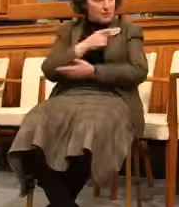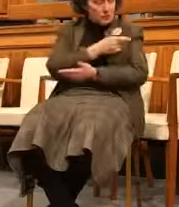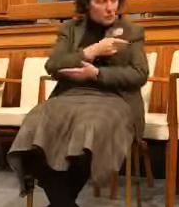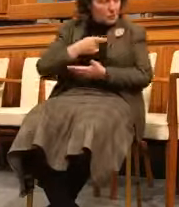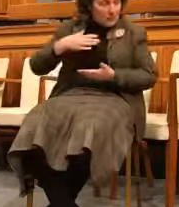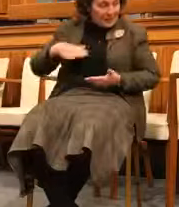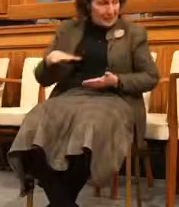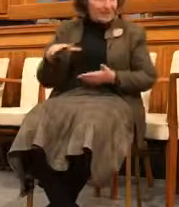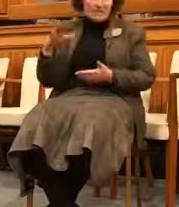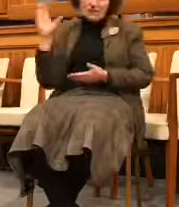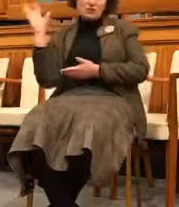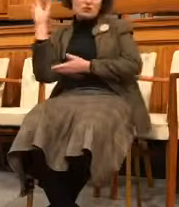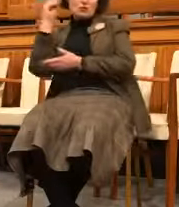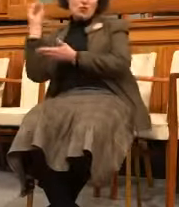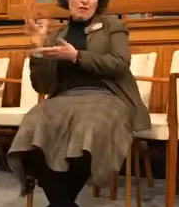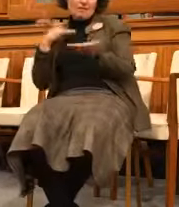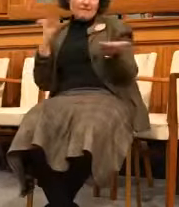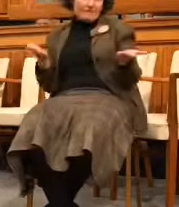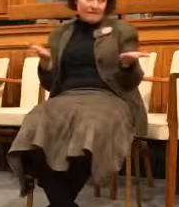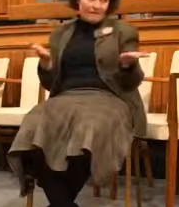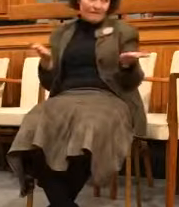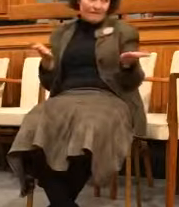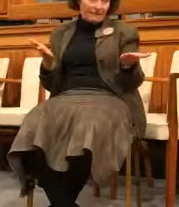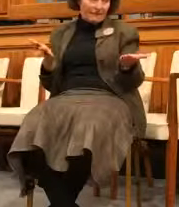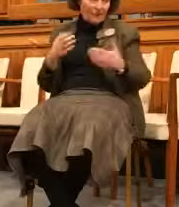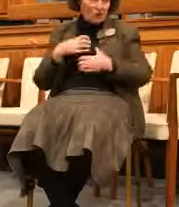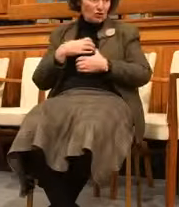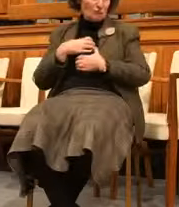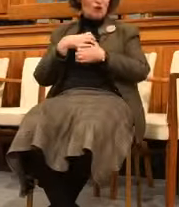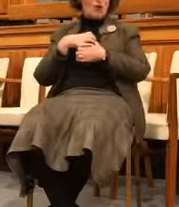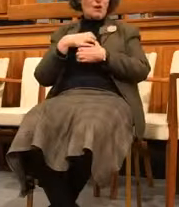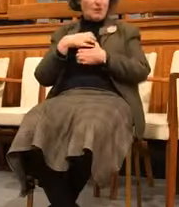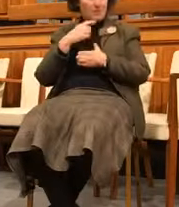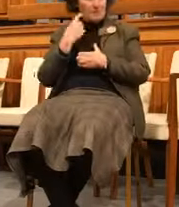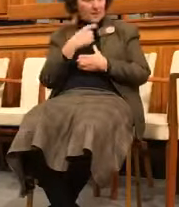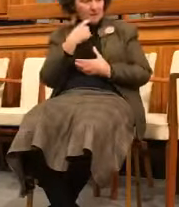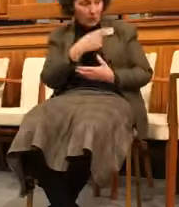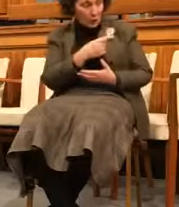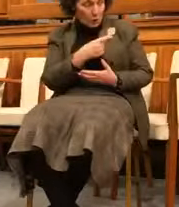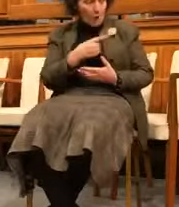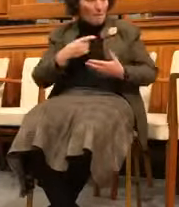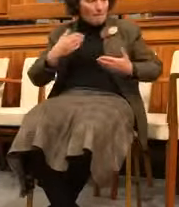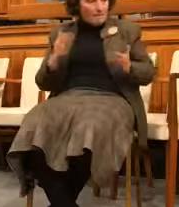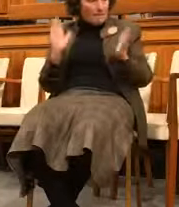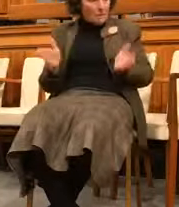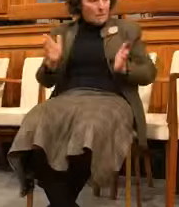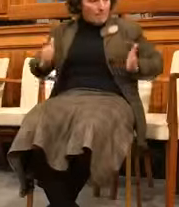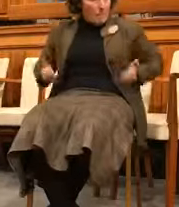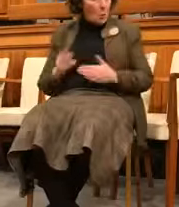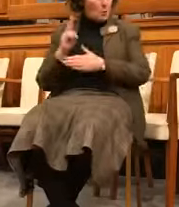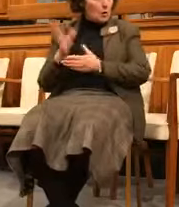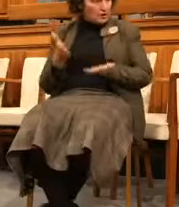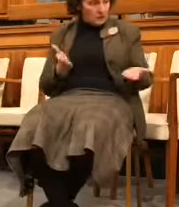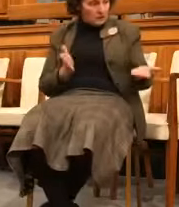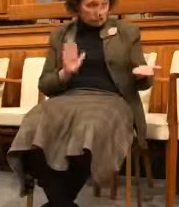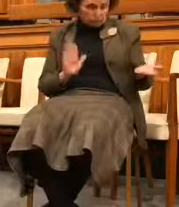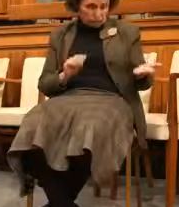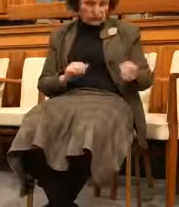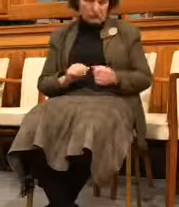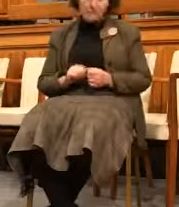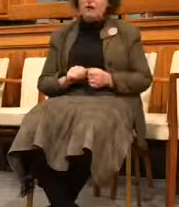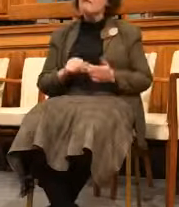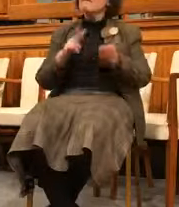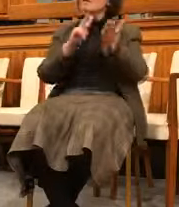life. "Marvel not that I said unto thee, ye must be born again." But now I read from verse